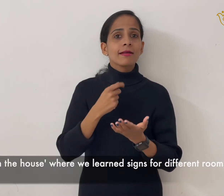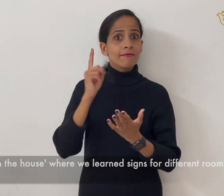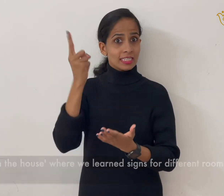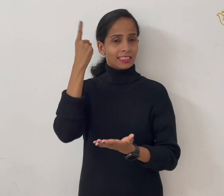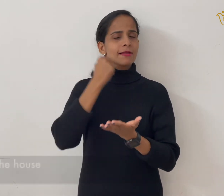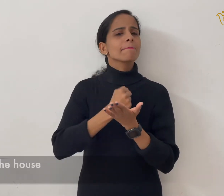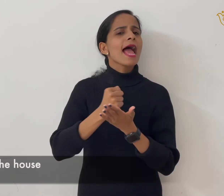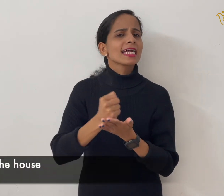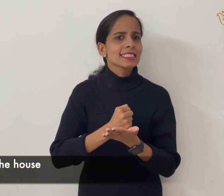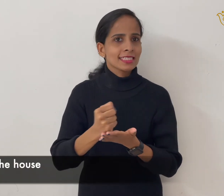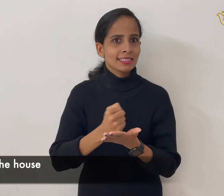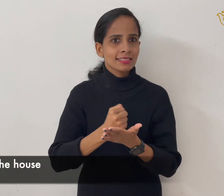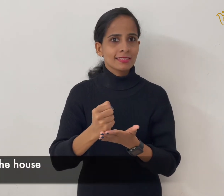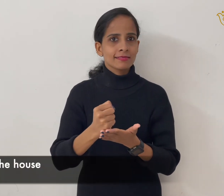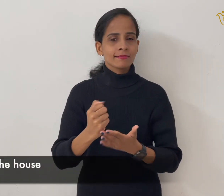items in the house.